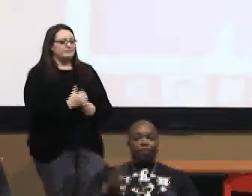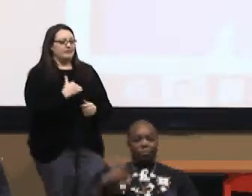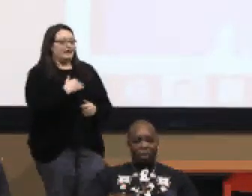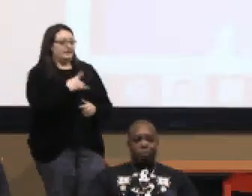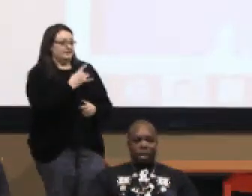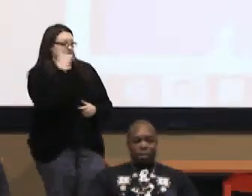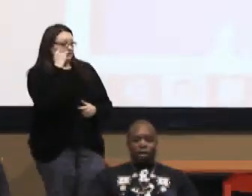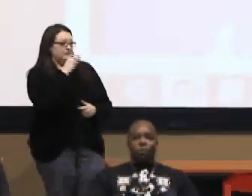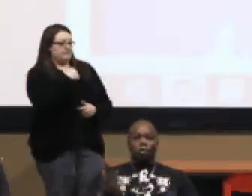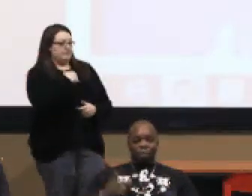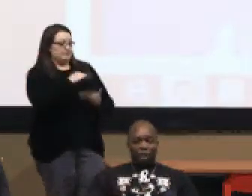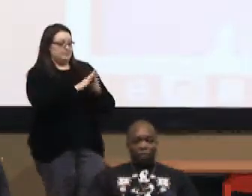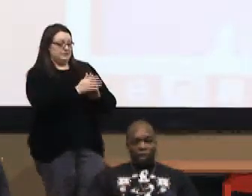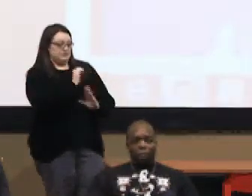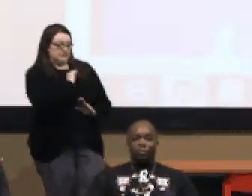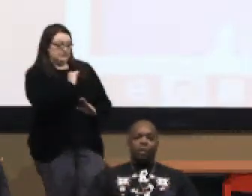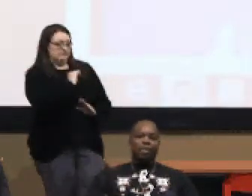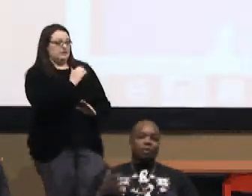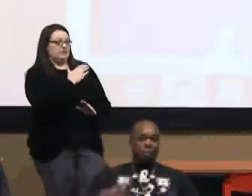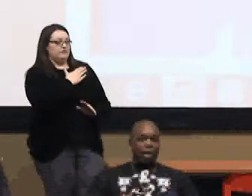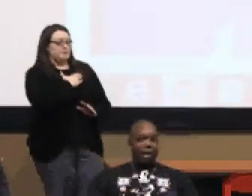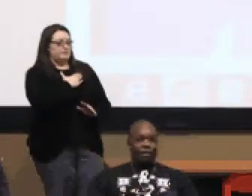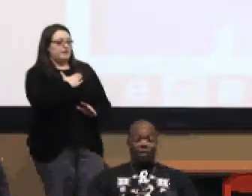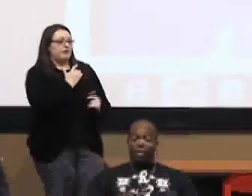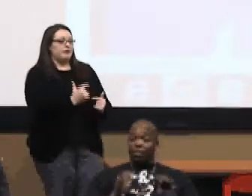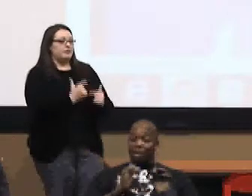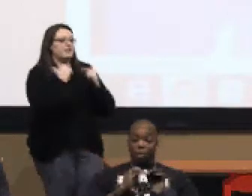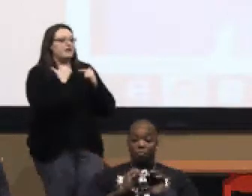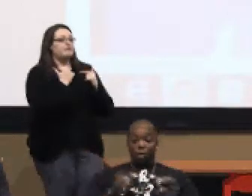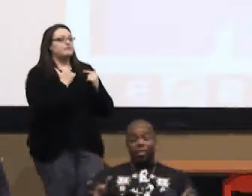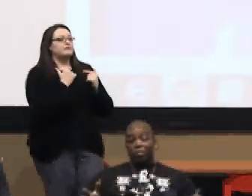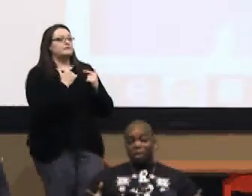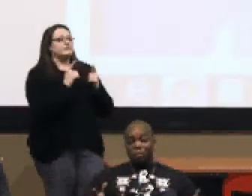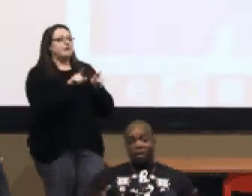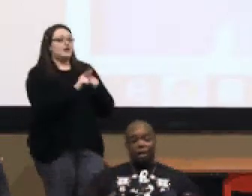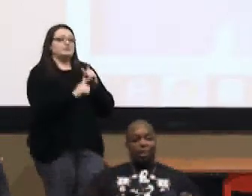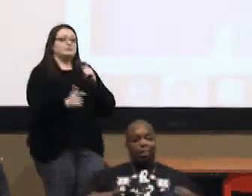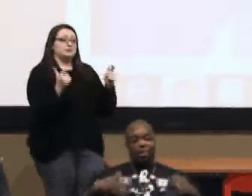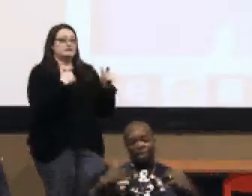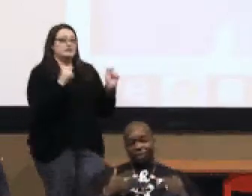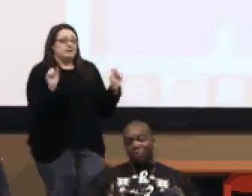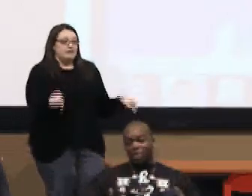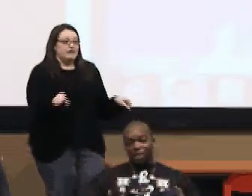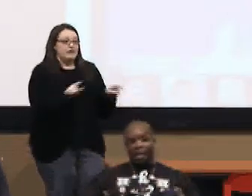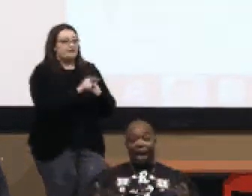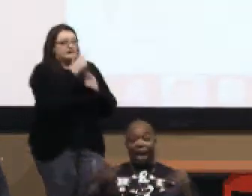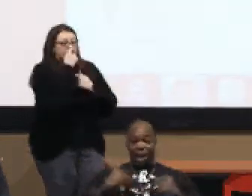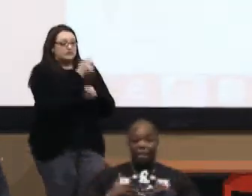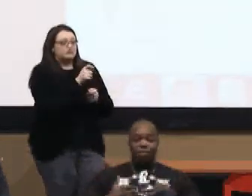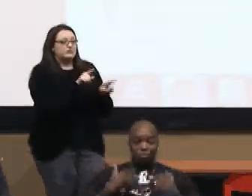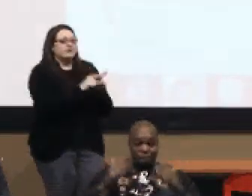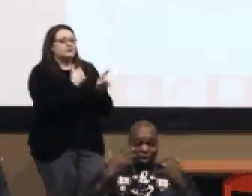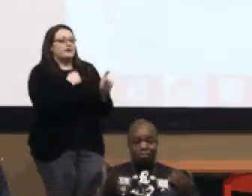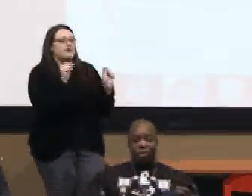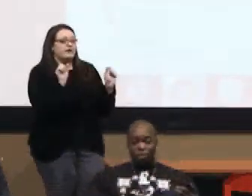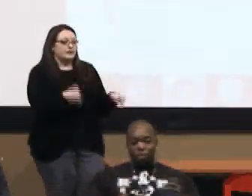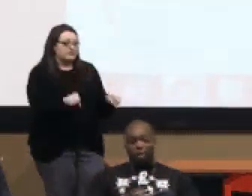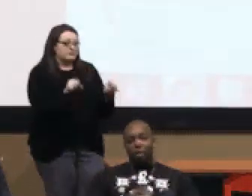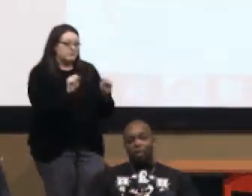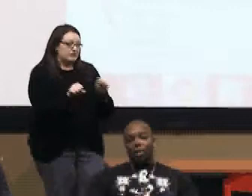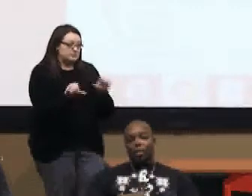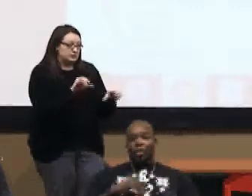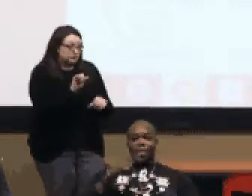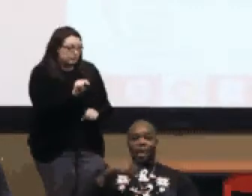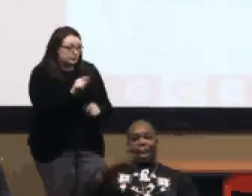I'd like to think that if I'm being myself with my fingerprint, living my life as big as I possibly can, as interesting as I can possibly do